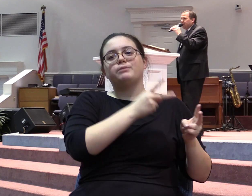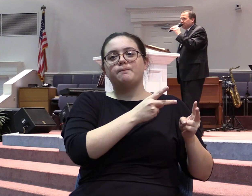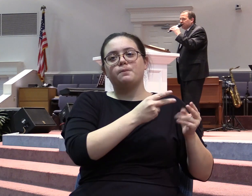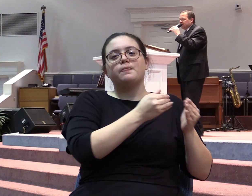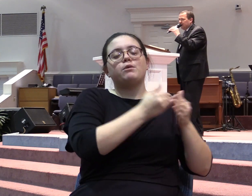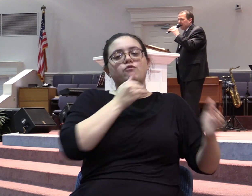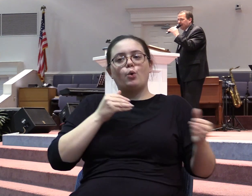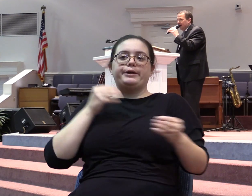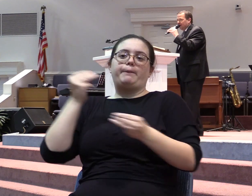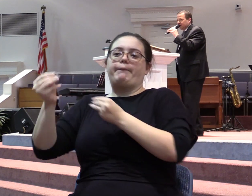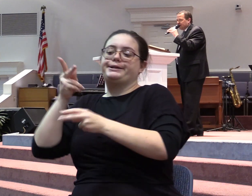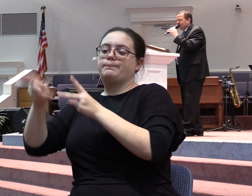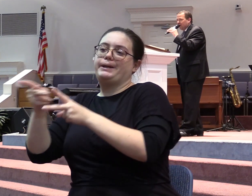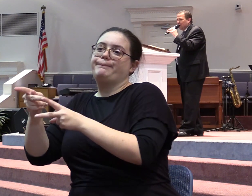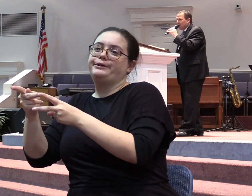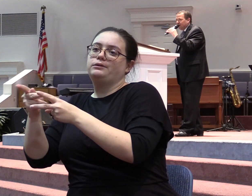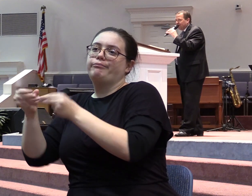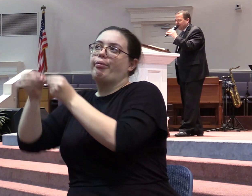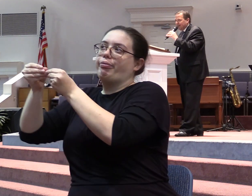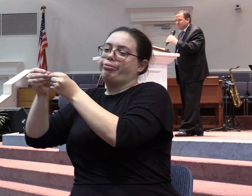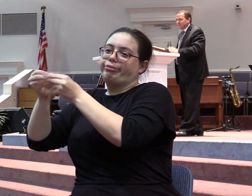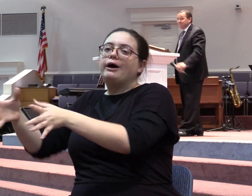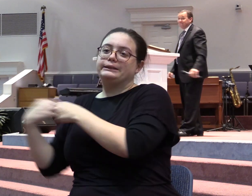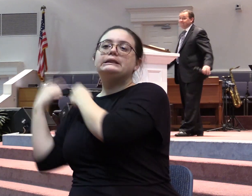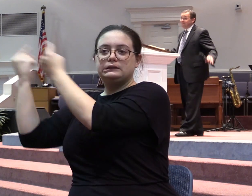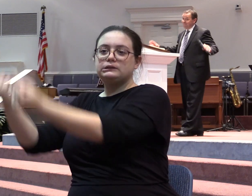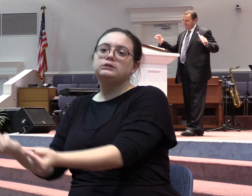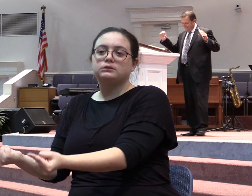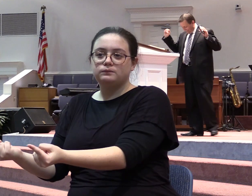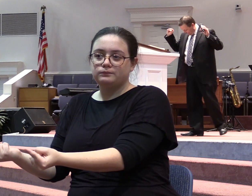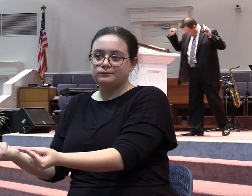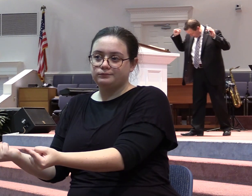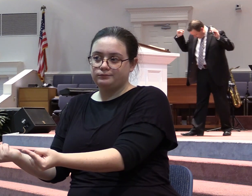go minister to somebody else that's never heard of the gospel.